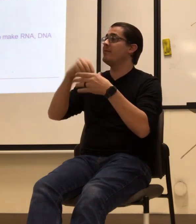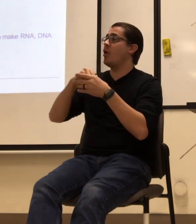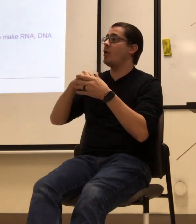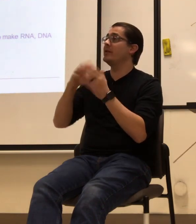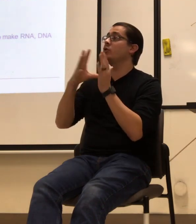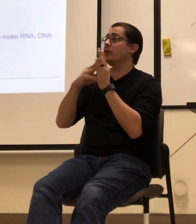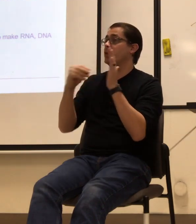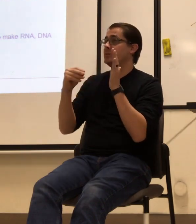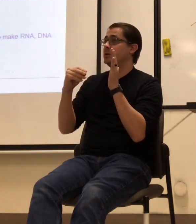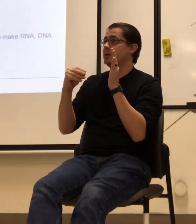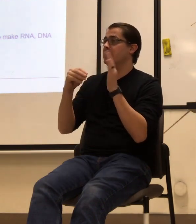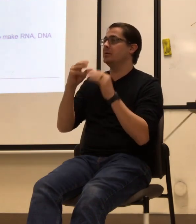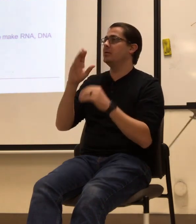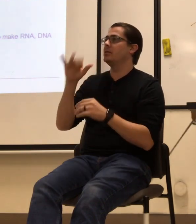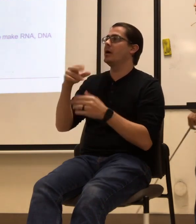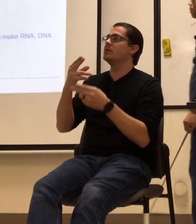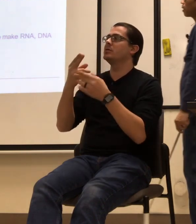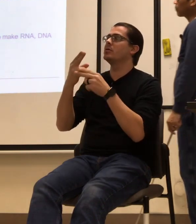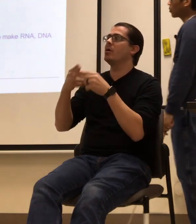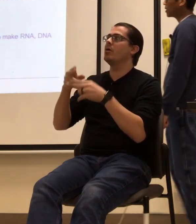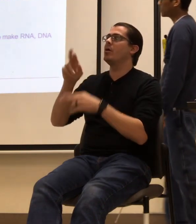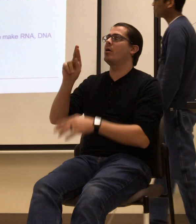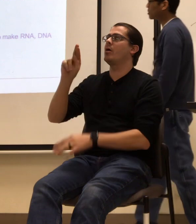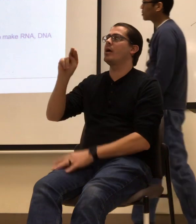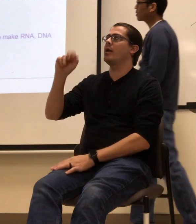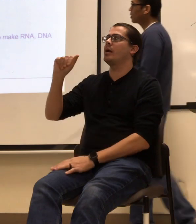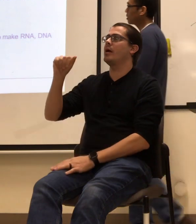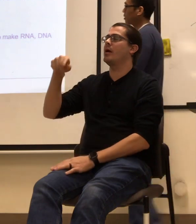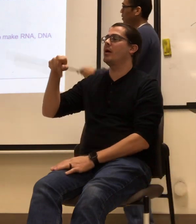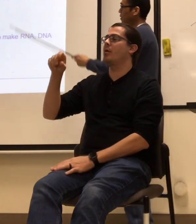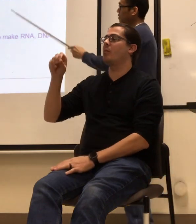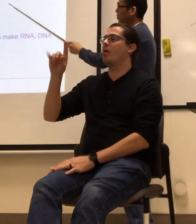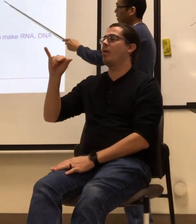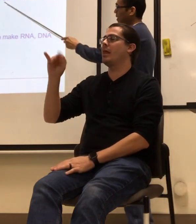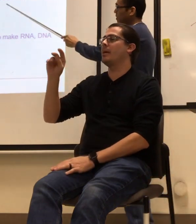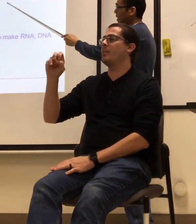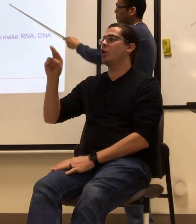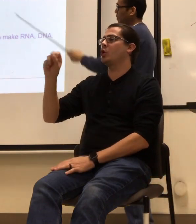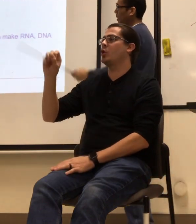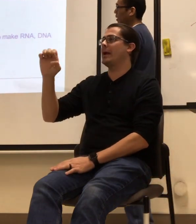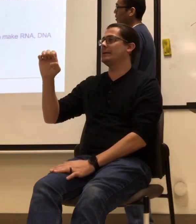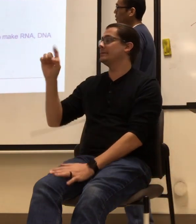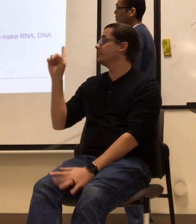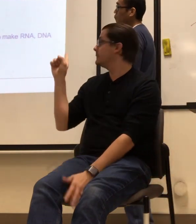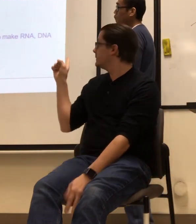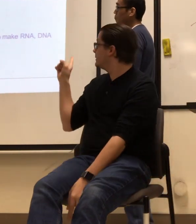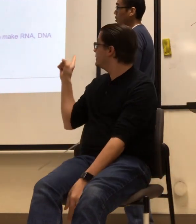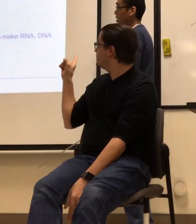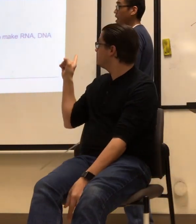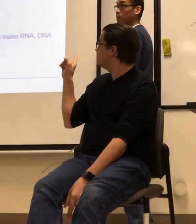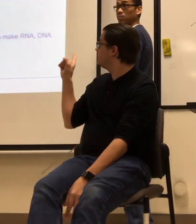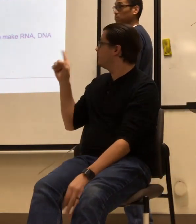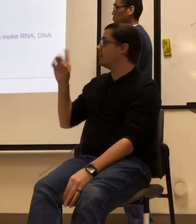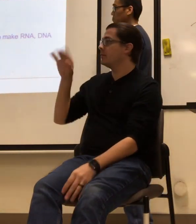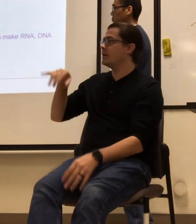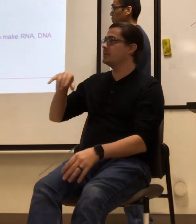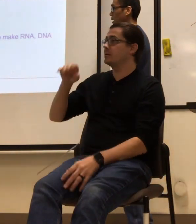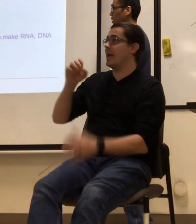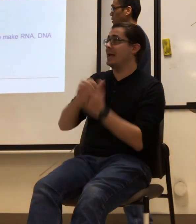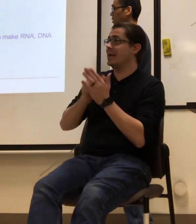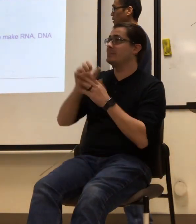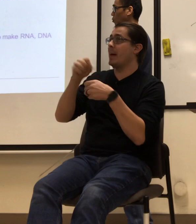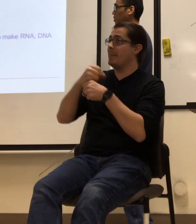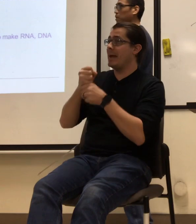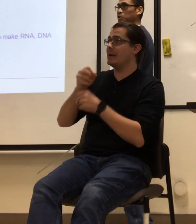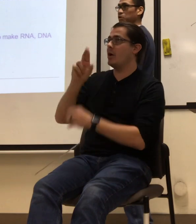transcription, and they're called RNA polymerases. These are the enzymes that make RNA.